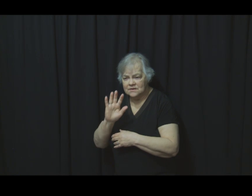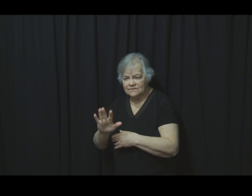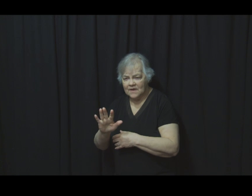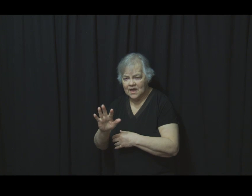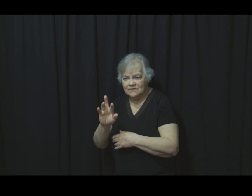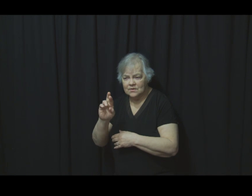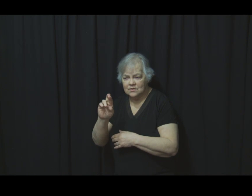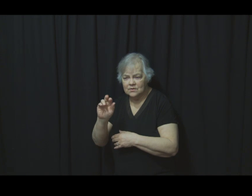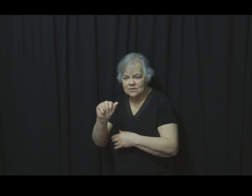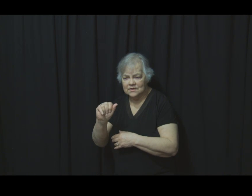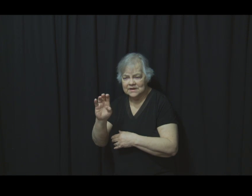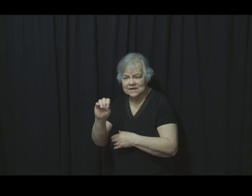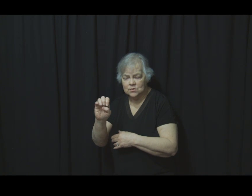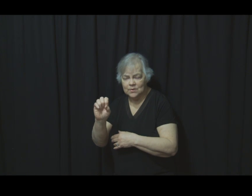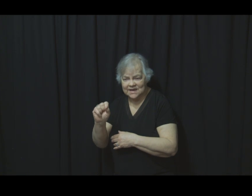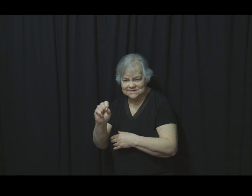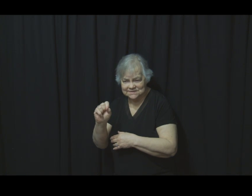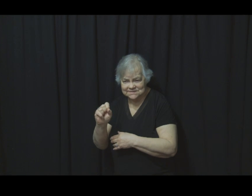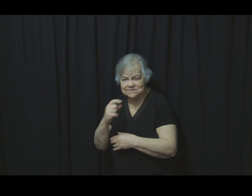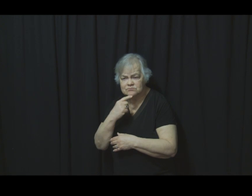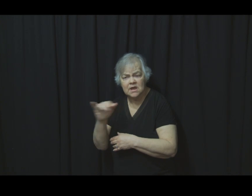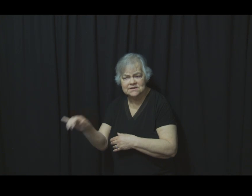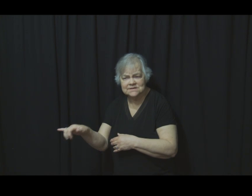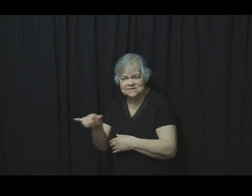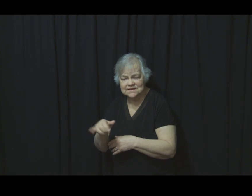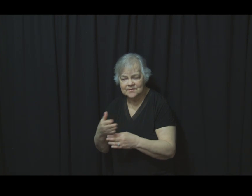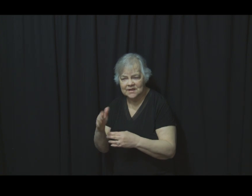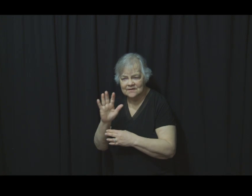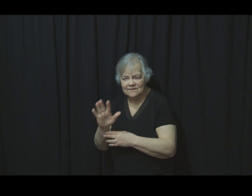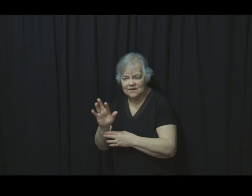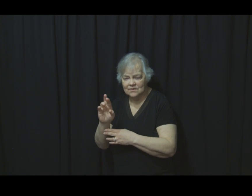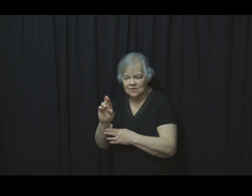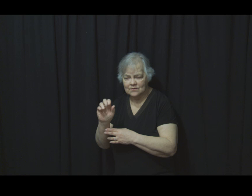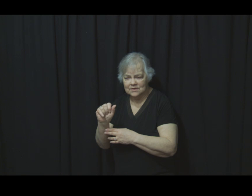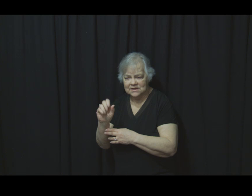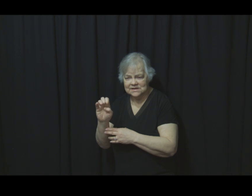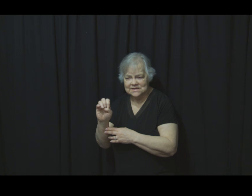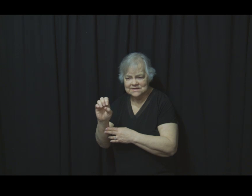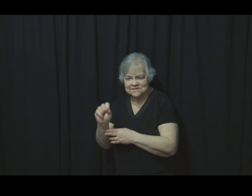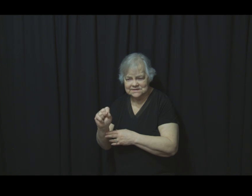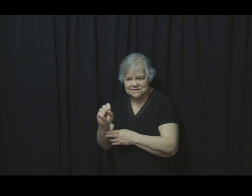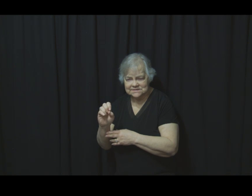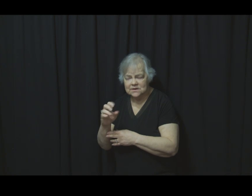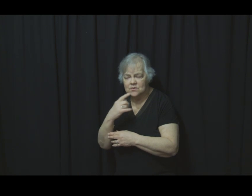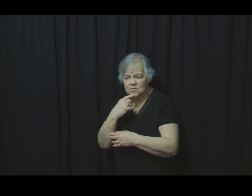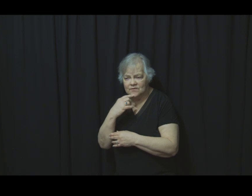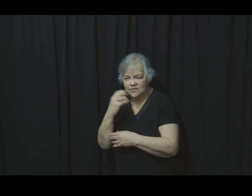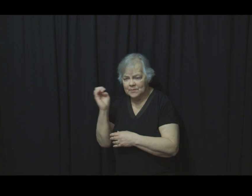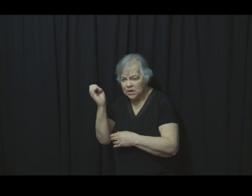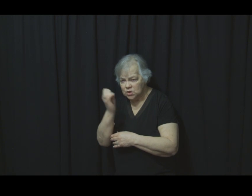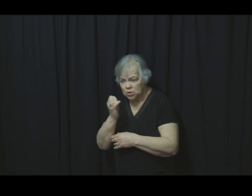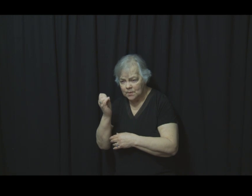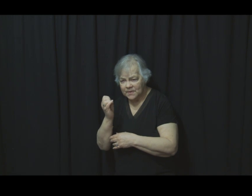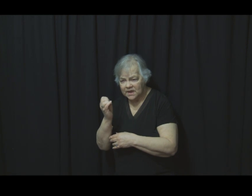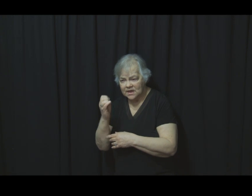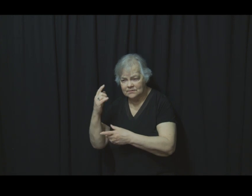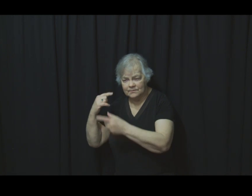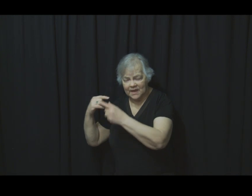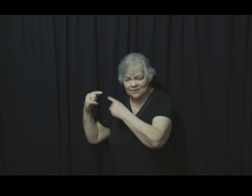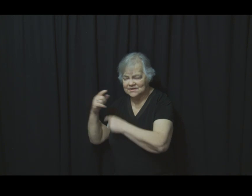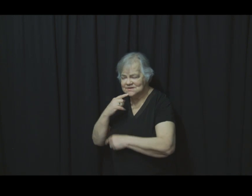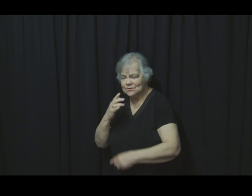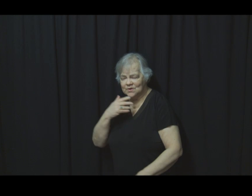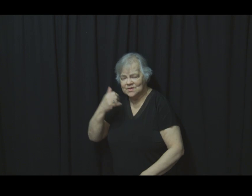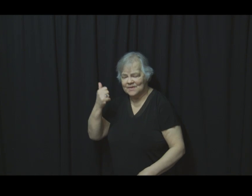mentioned, it's kind of the same thing. The 5 races were claimed by people who were of European descent, and they said, hey, we're the best, check